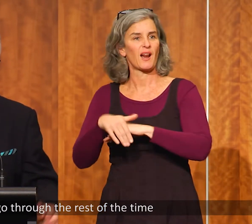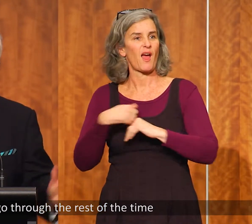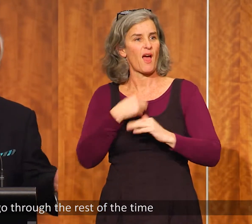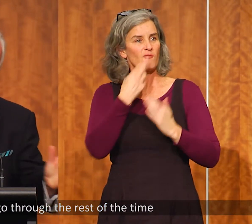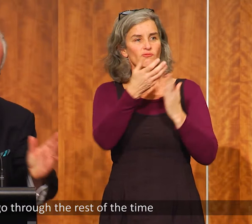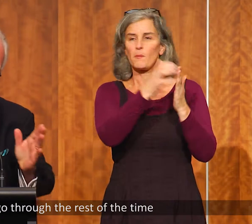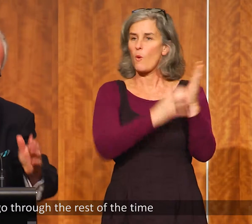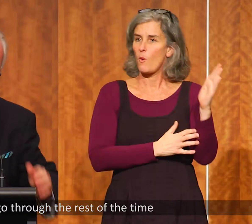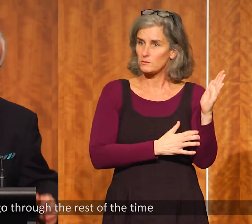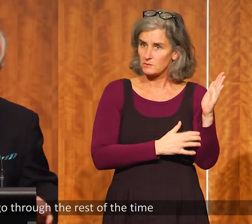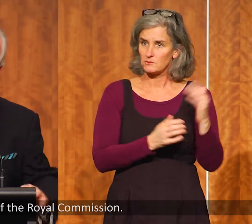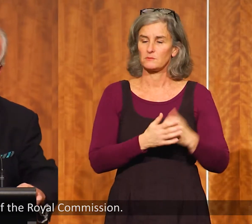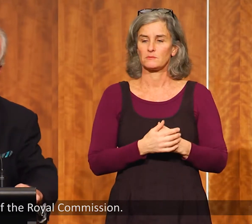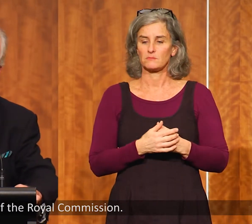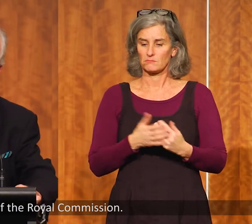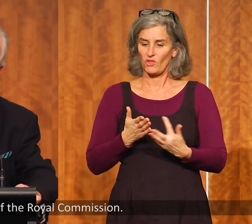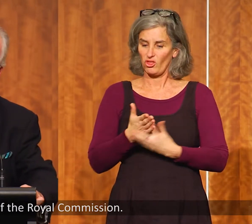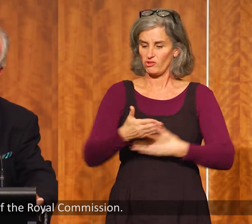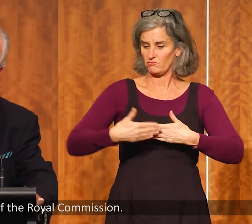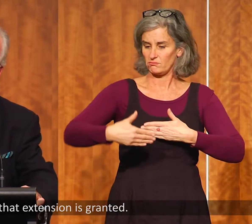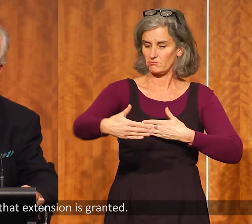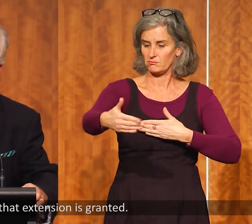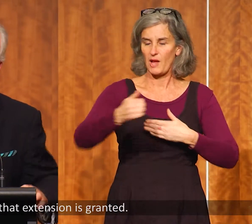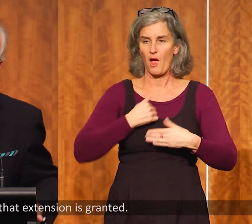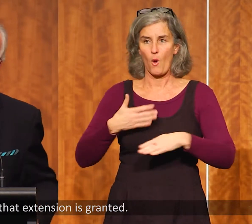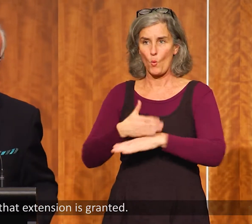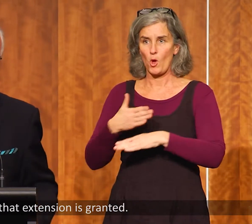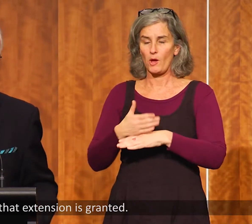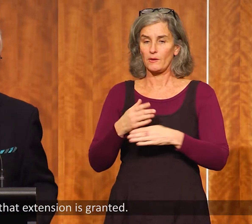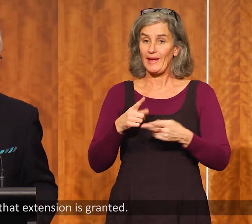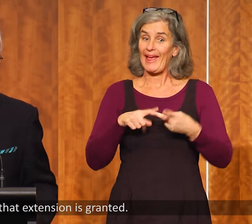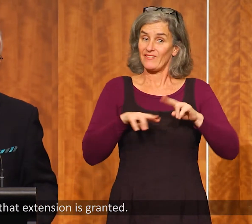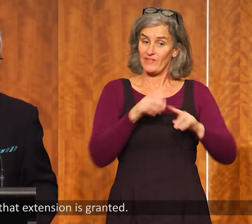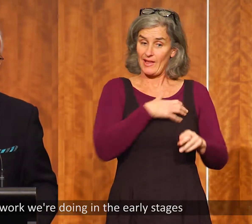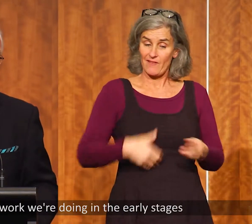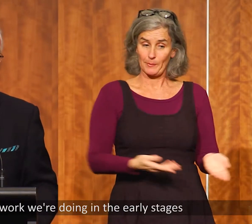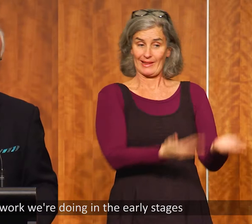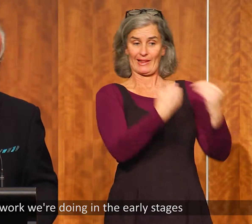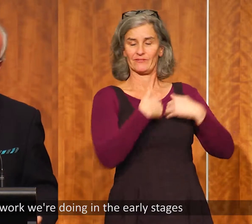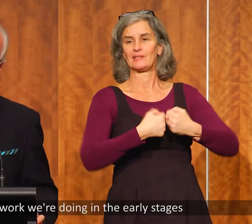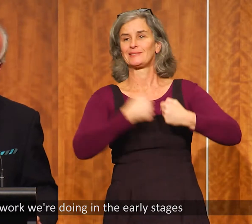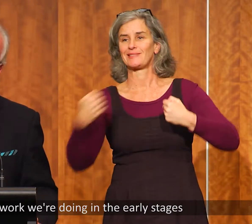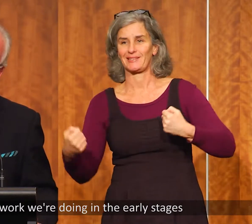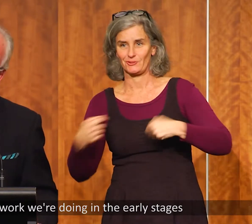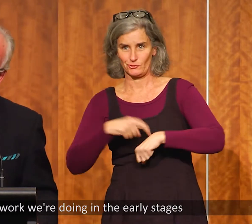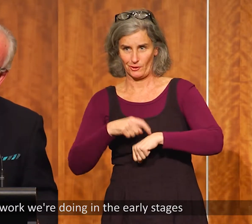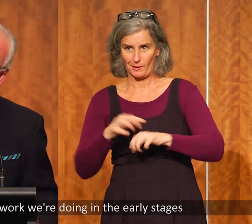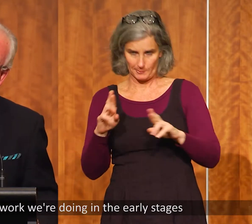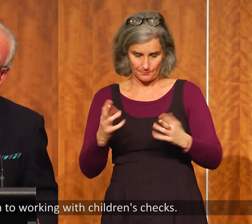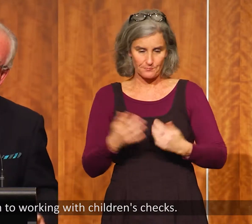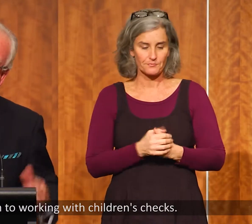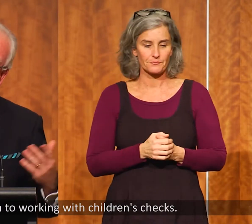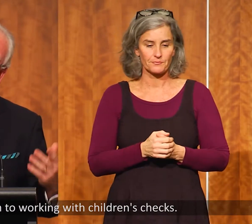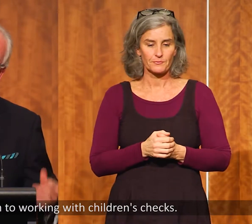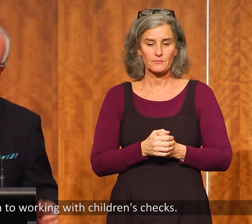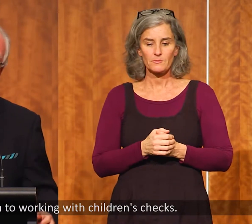the rest of the time of the Royal Commission, if that extension is granted. And some of the work we're doing in the early stages